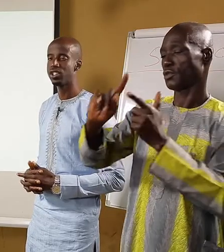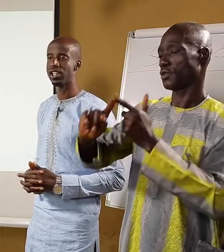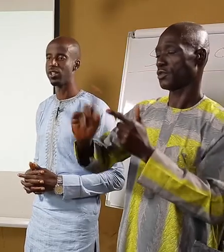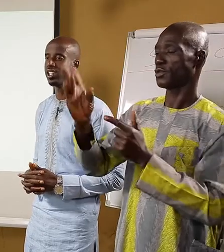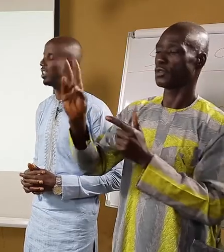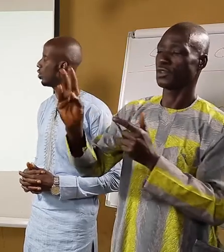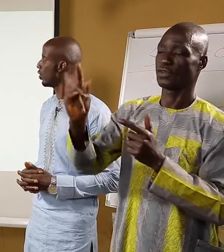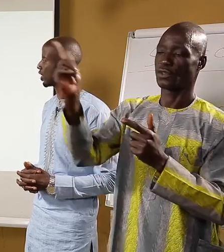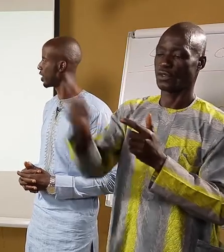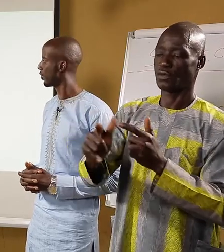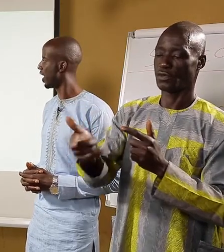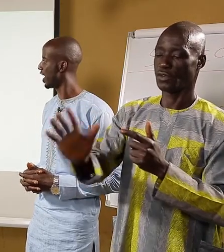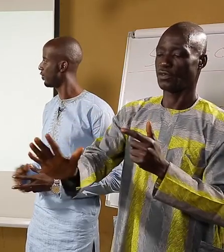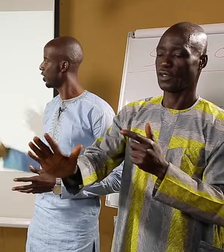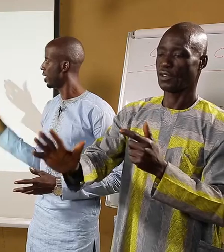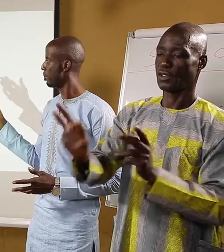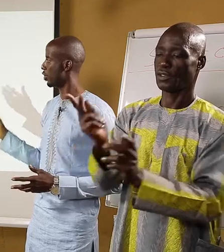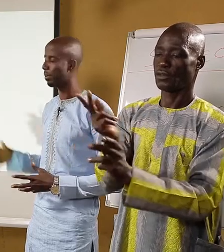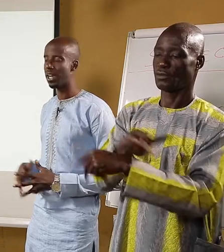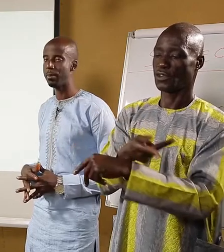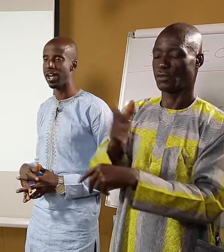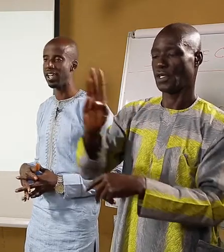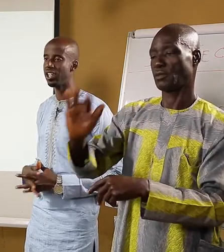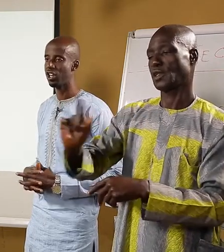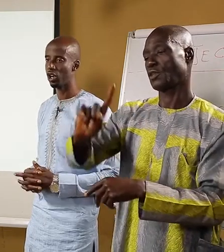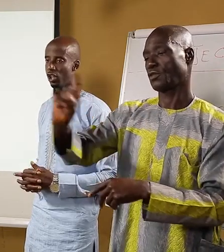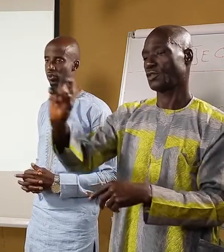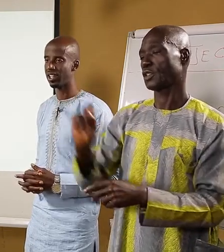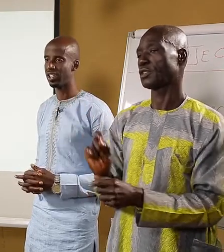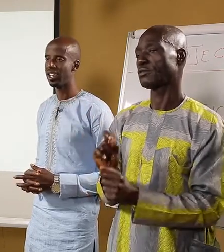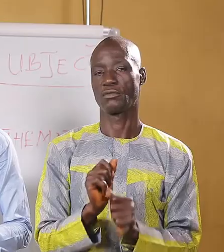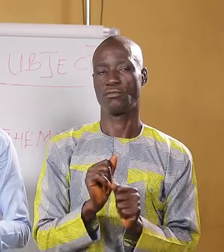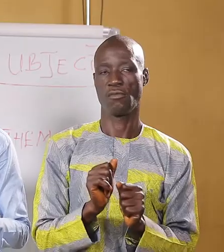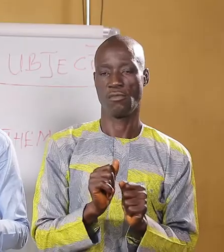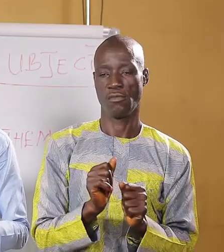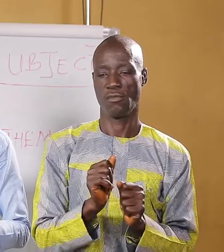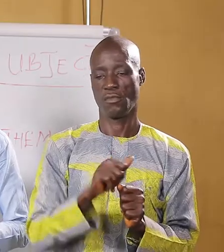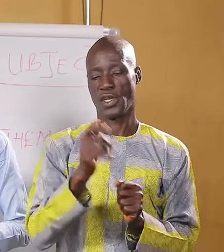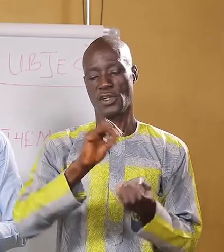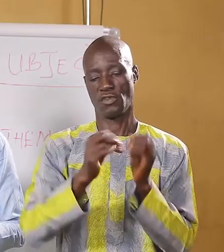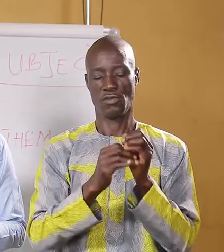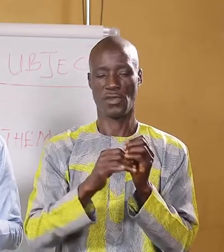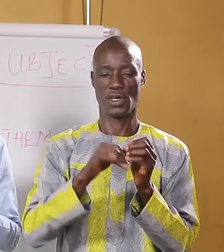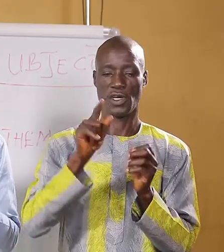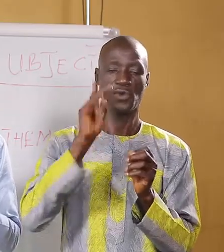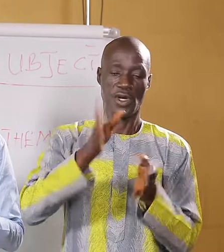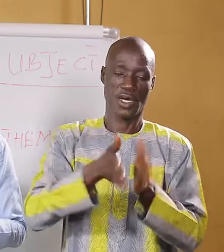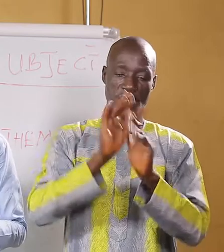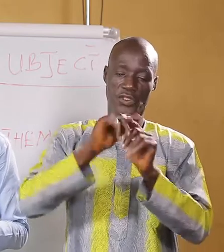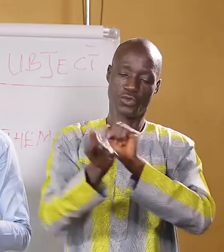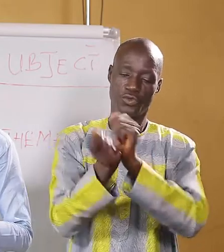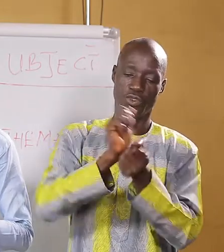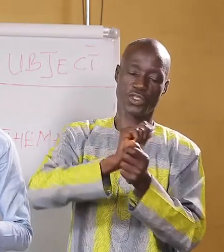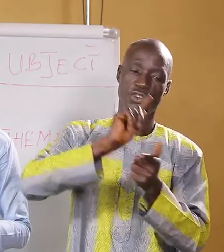to 17 over 25 multiplied by 100. Any number you are asked to